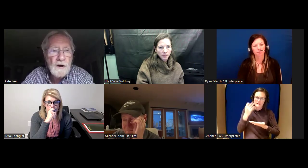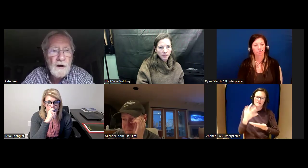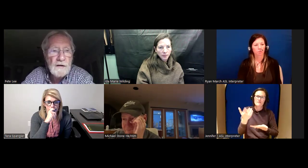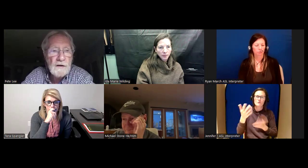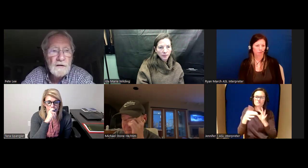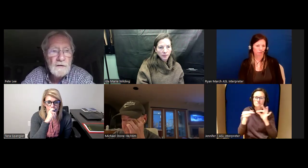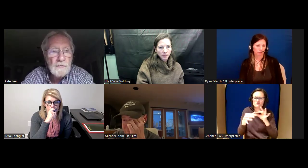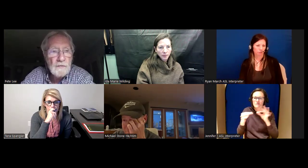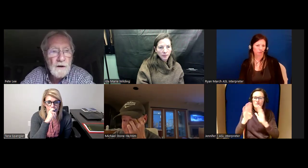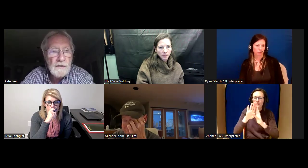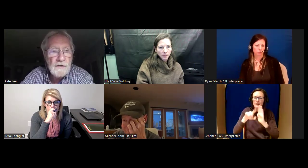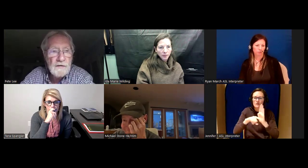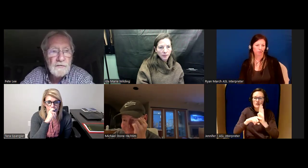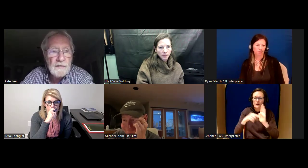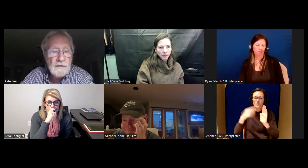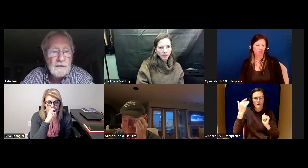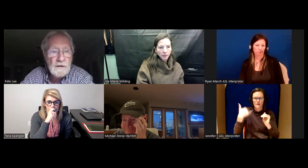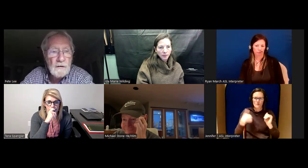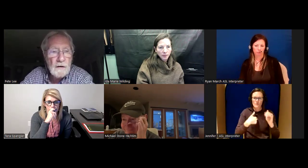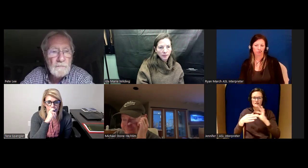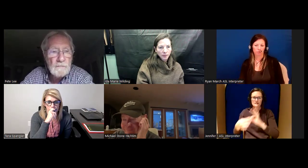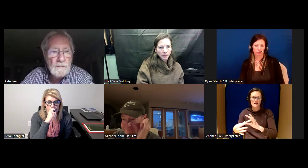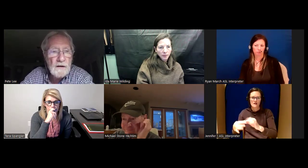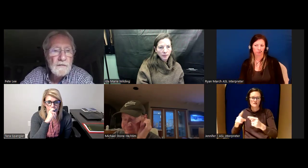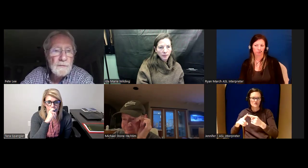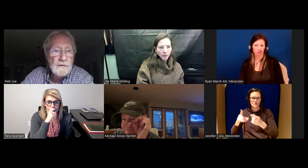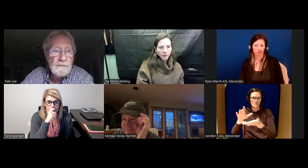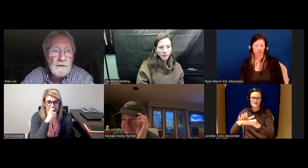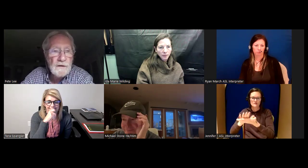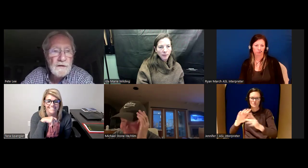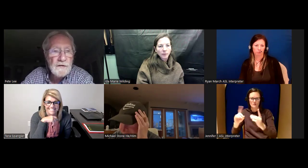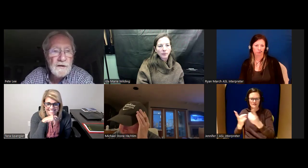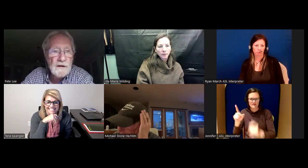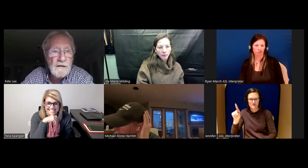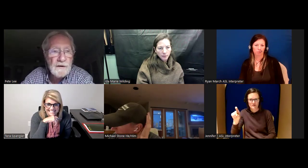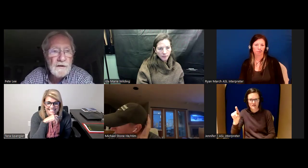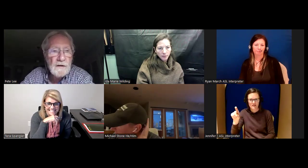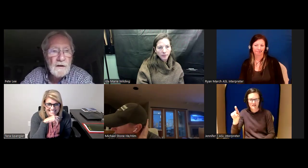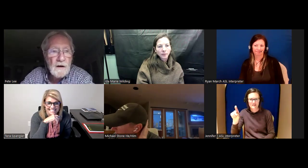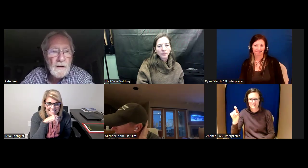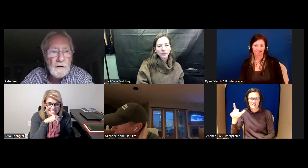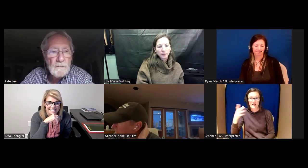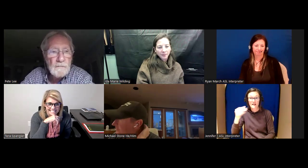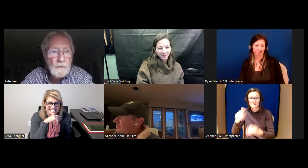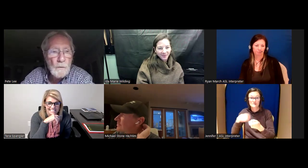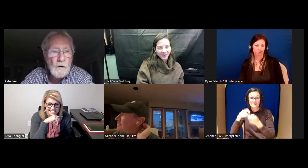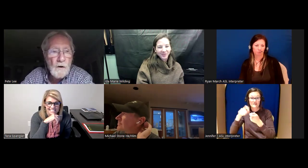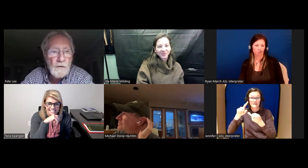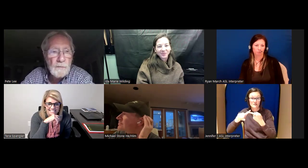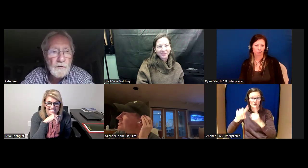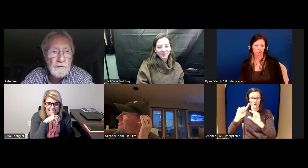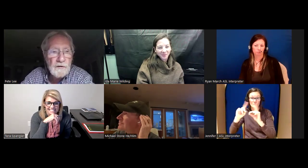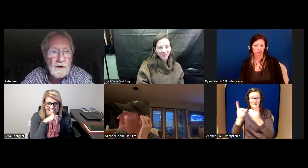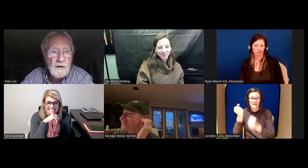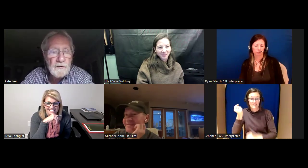are tied to a district, and specifically to D11. What are